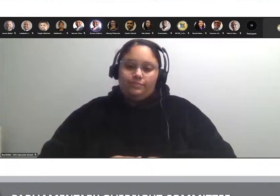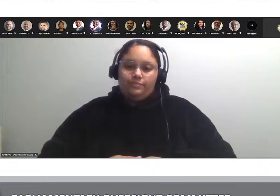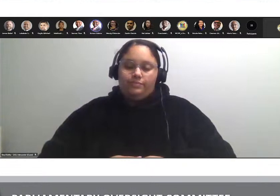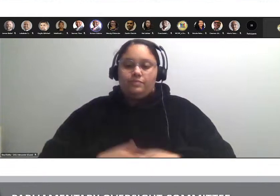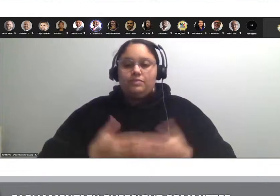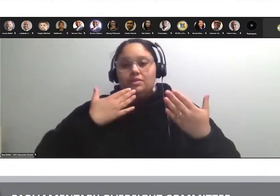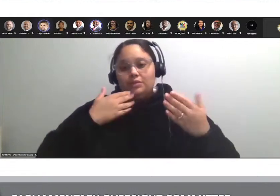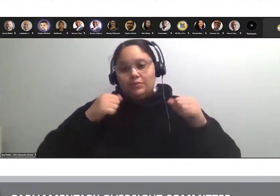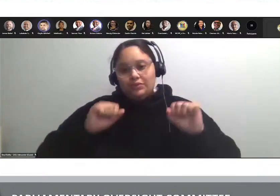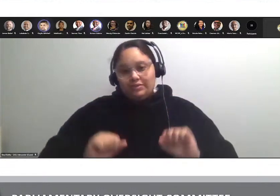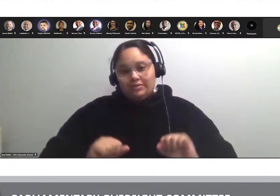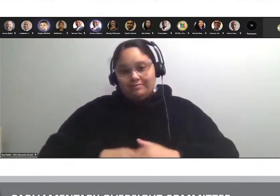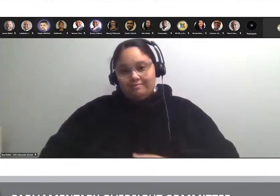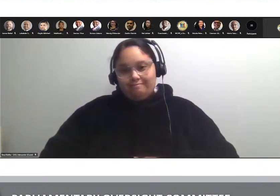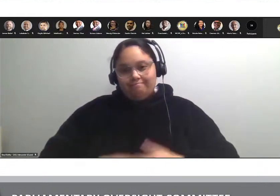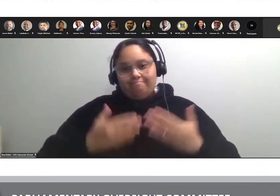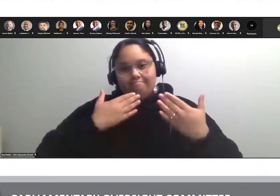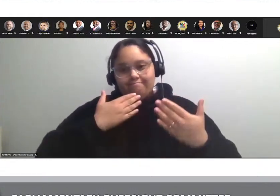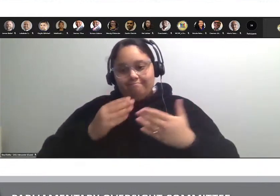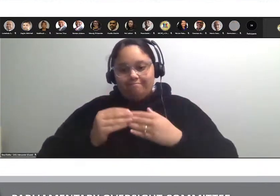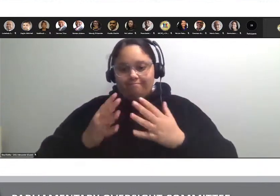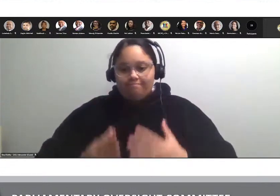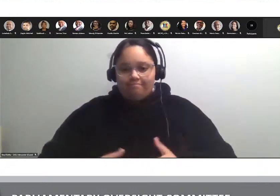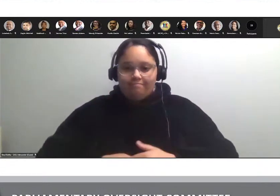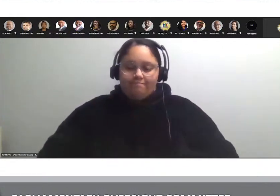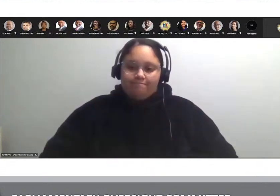Thank you, Chairperson. Thank you, members. Bye-bye.